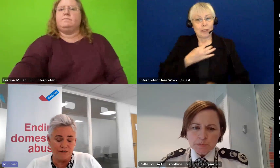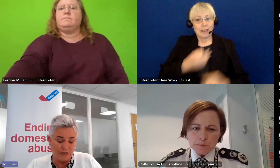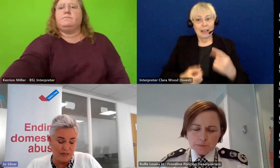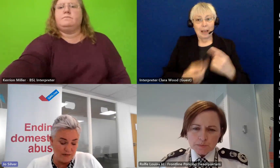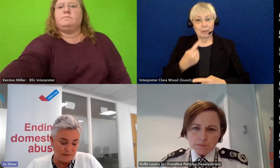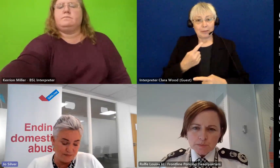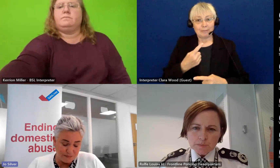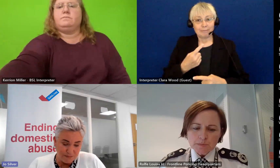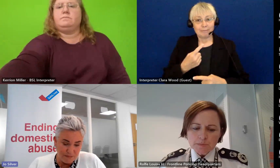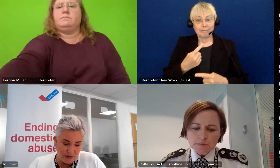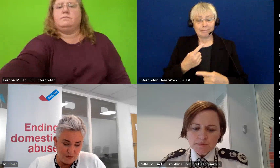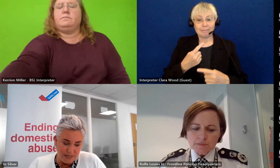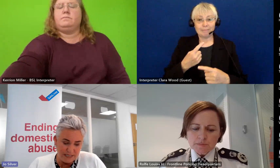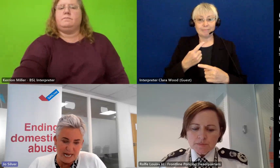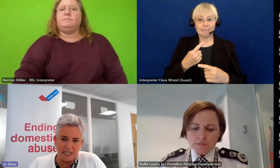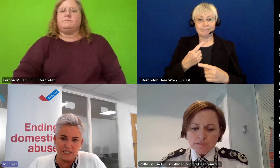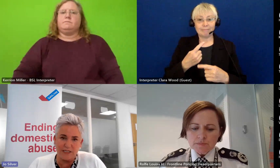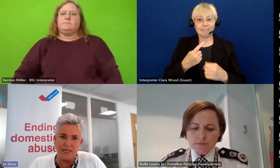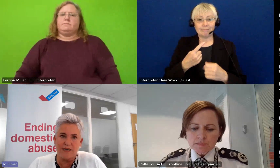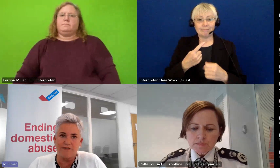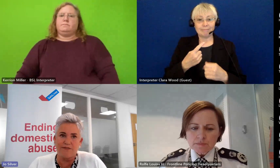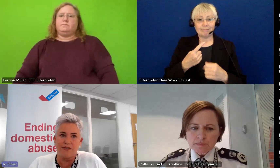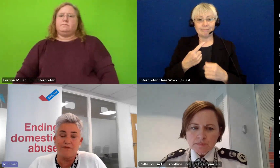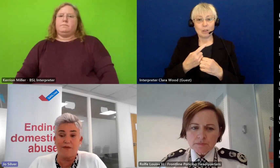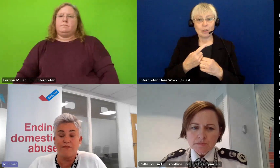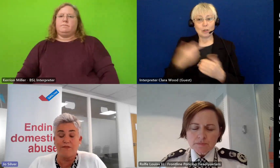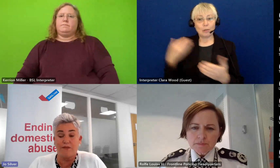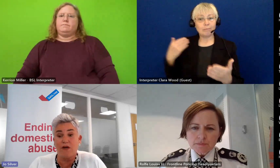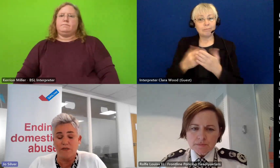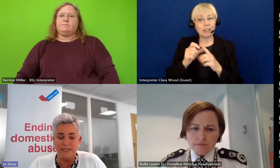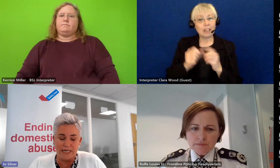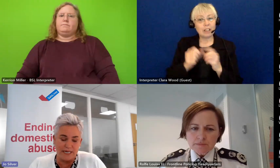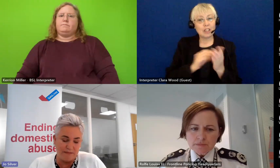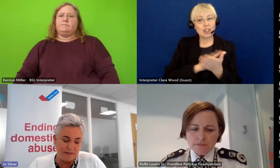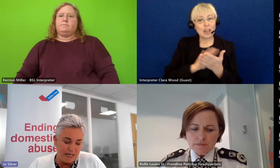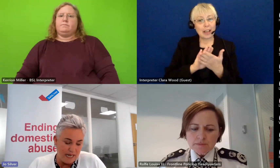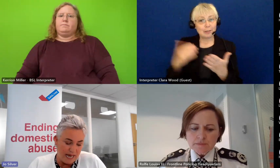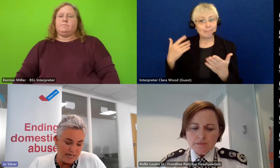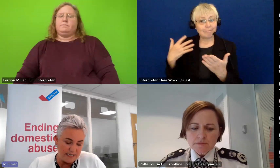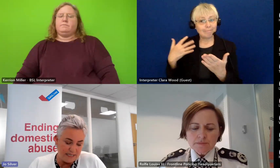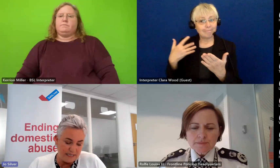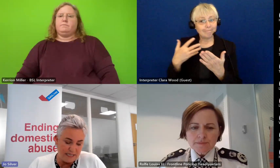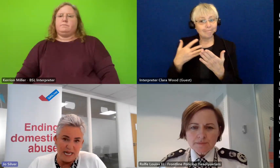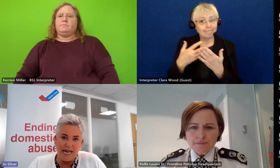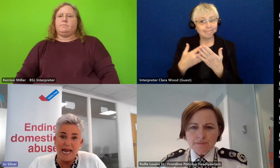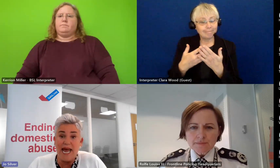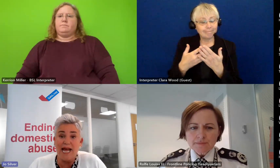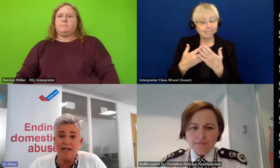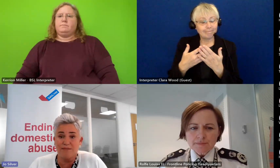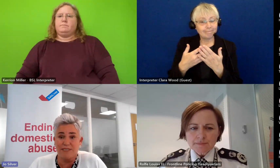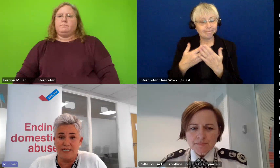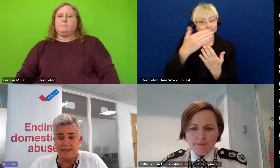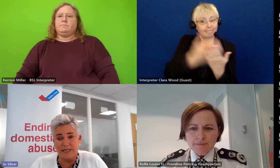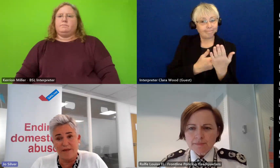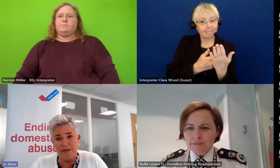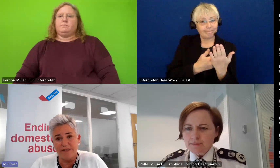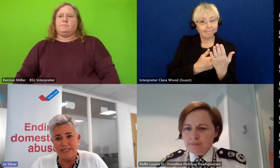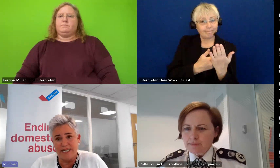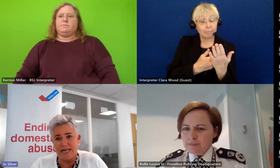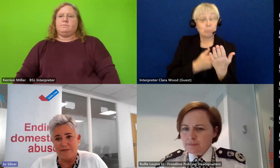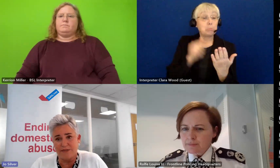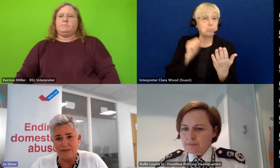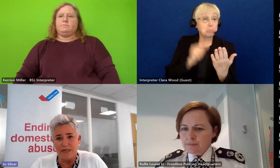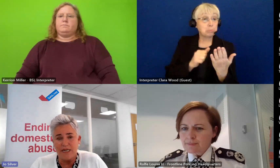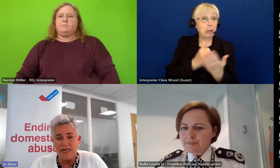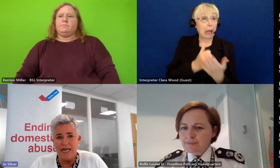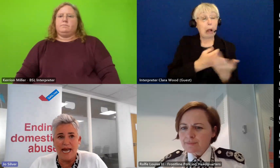trundled along with DASH for a long time, and it helps us at a